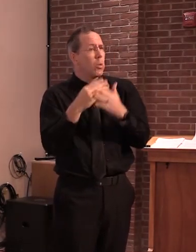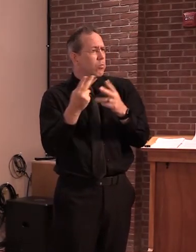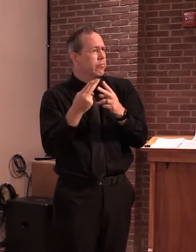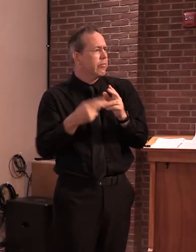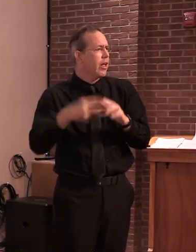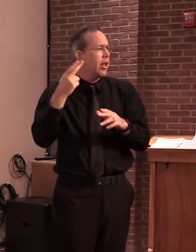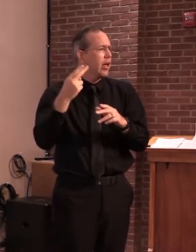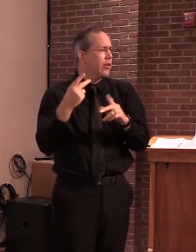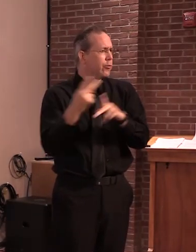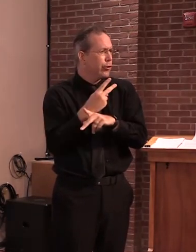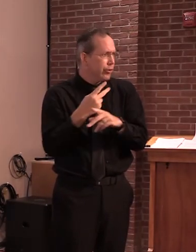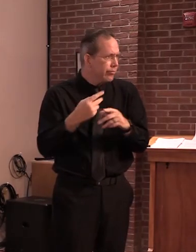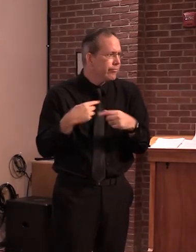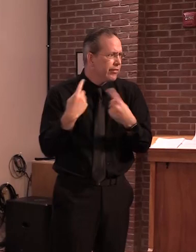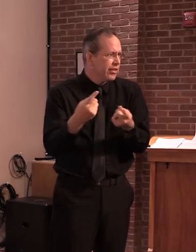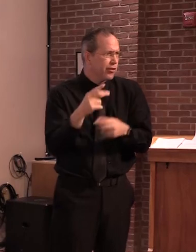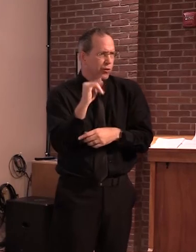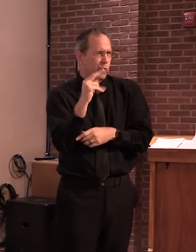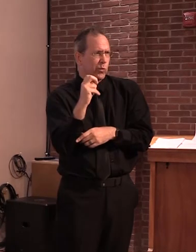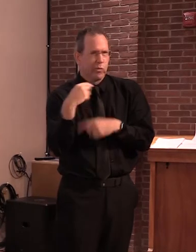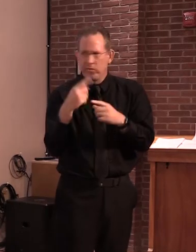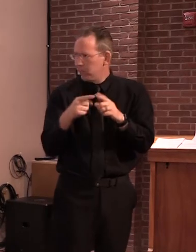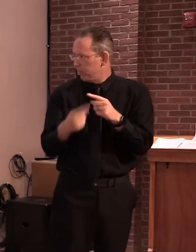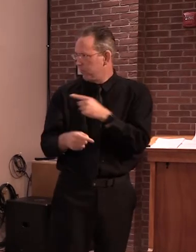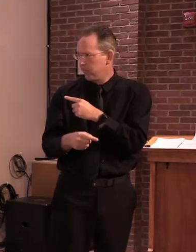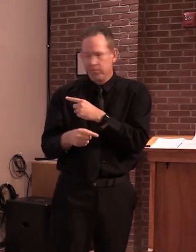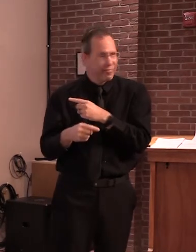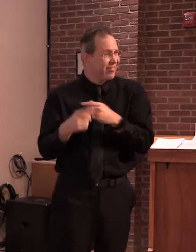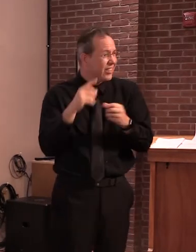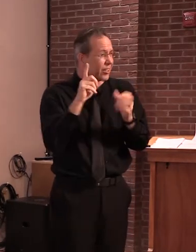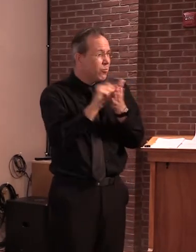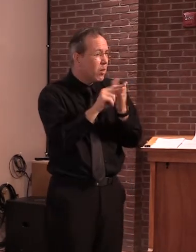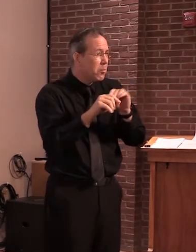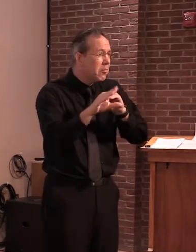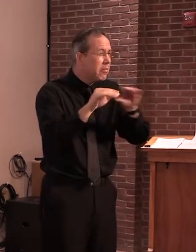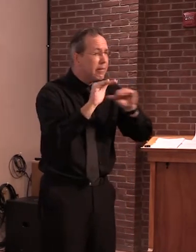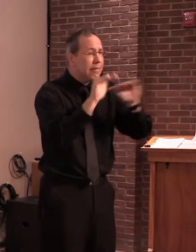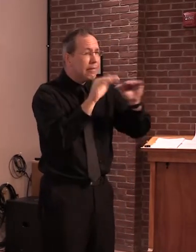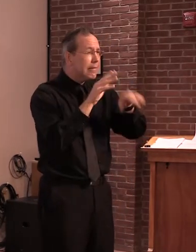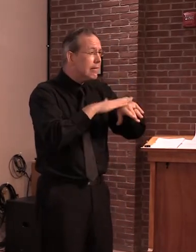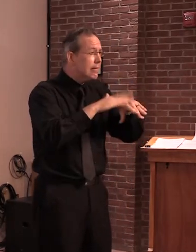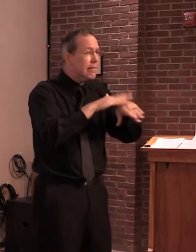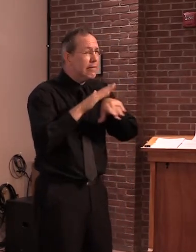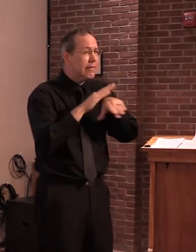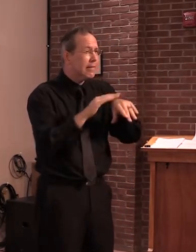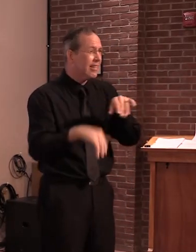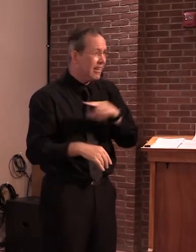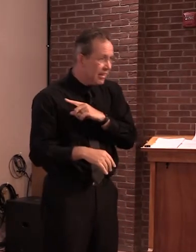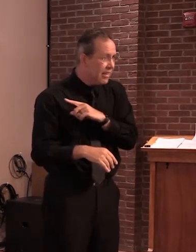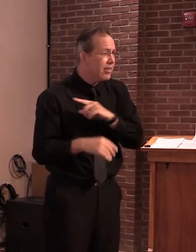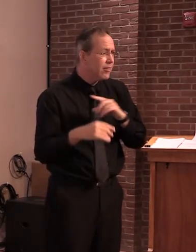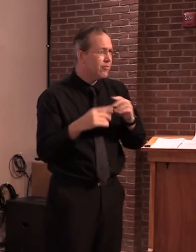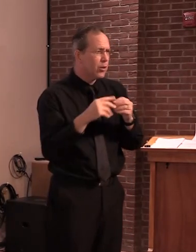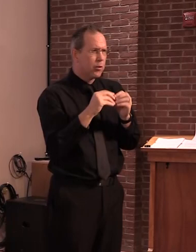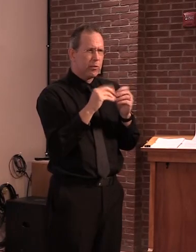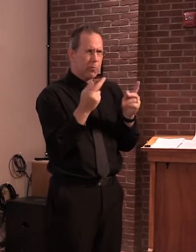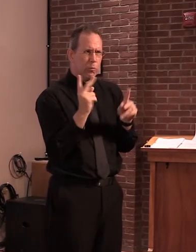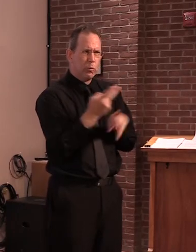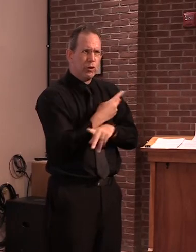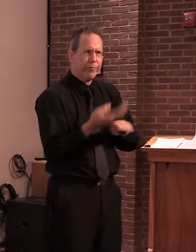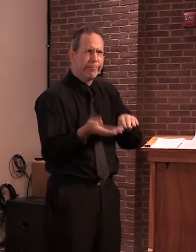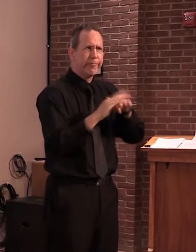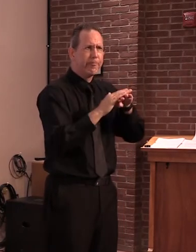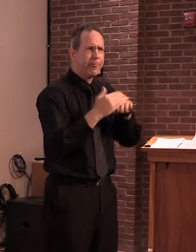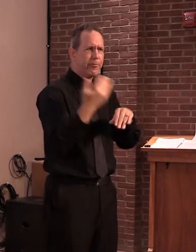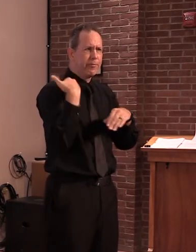June. Massachusetts saw similar case growth this week that they have not seen since the middle part of June. And even Quebec,